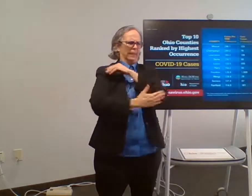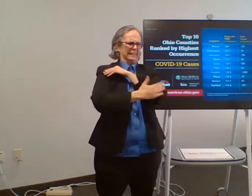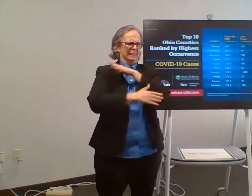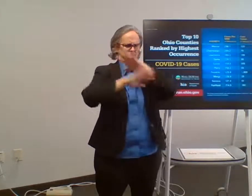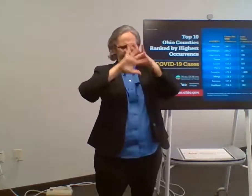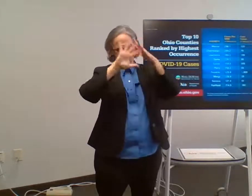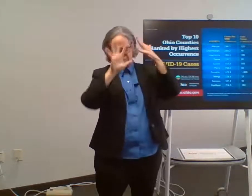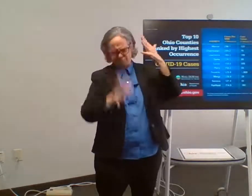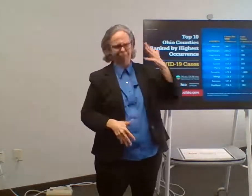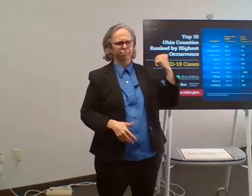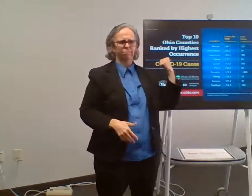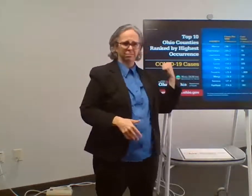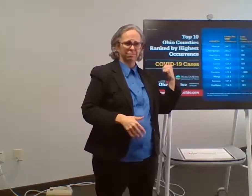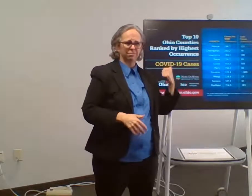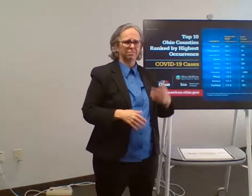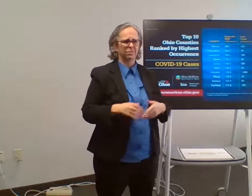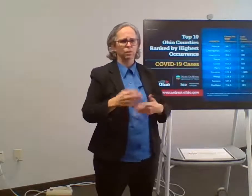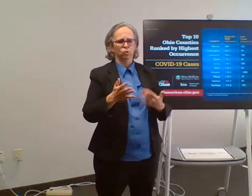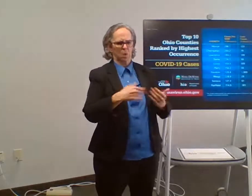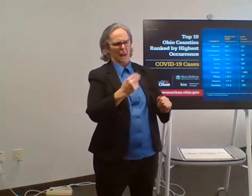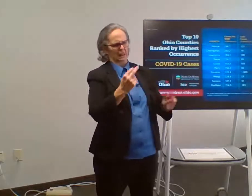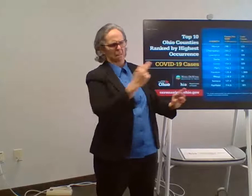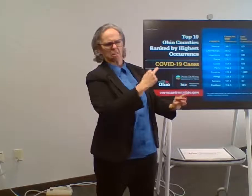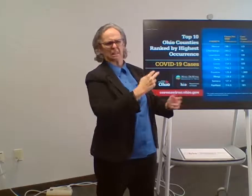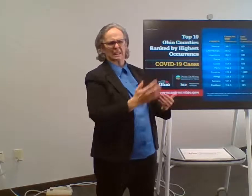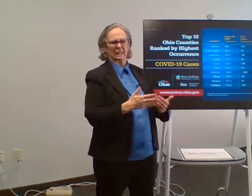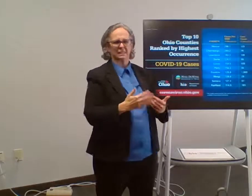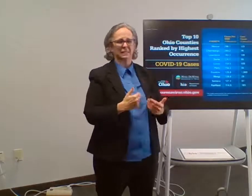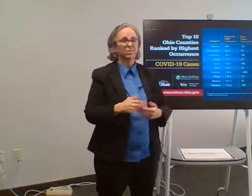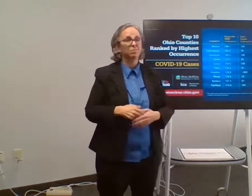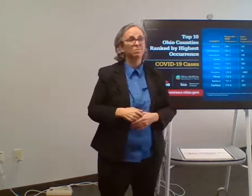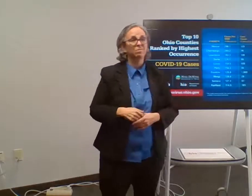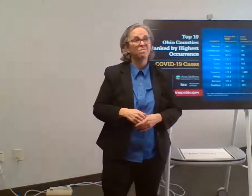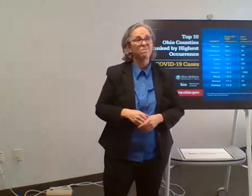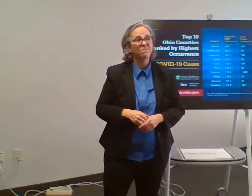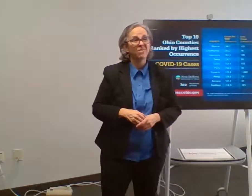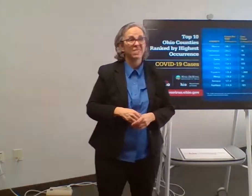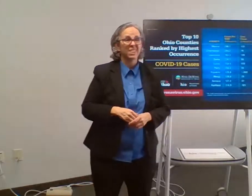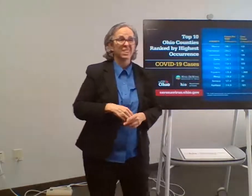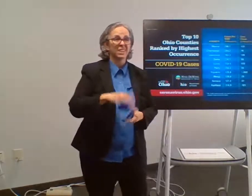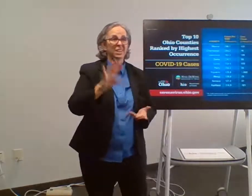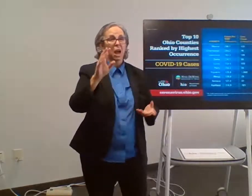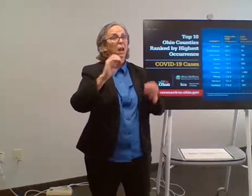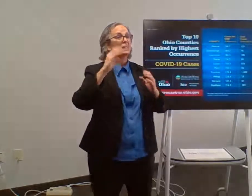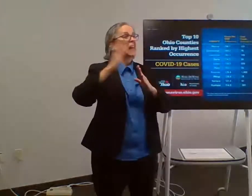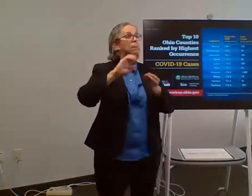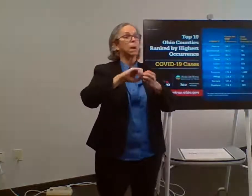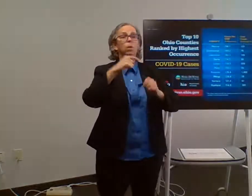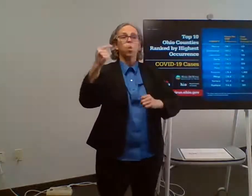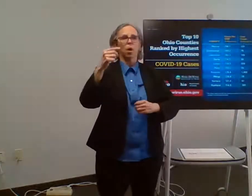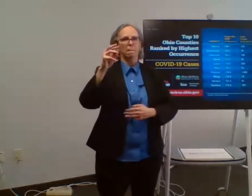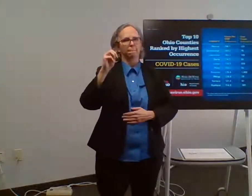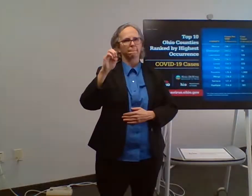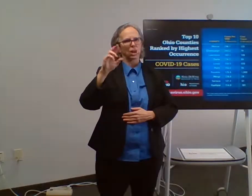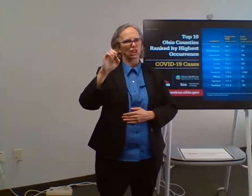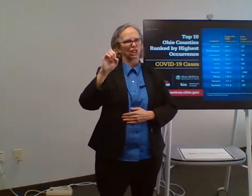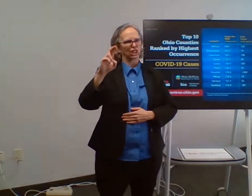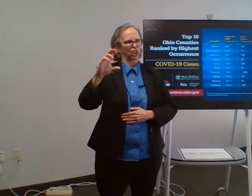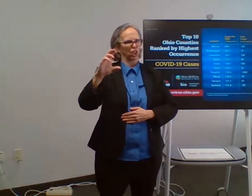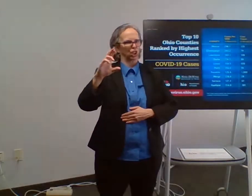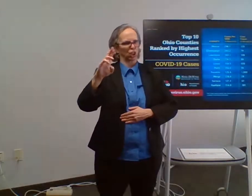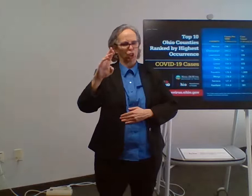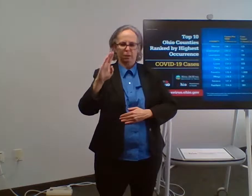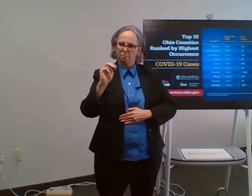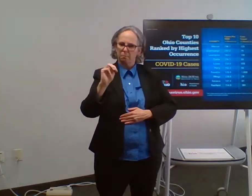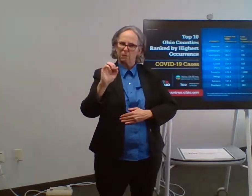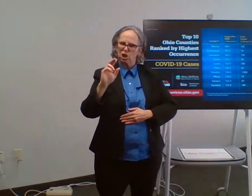Easier to read. Again, I think what Mercer County is still number 1.